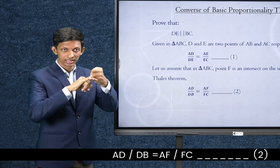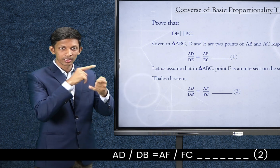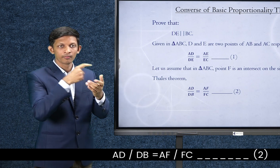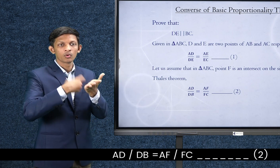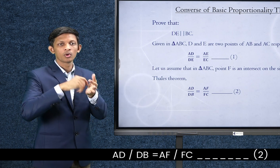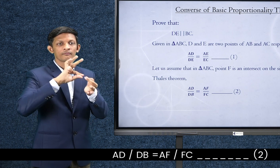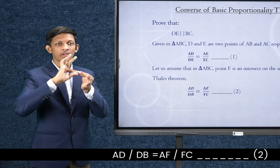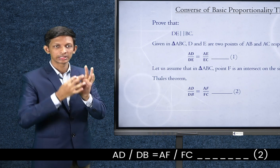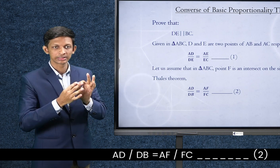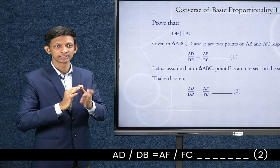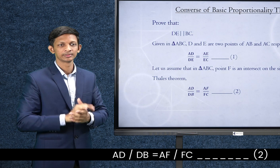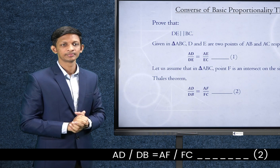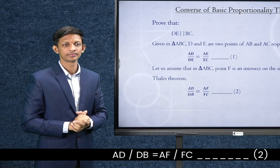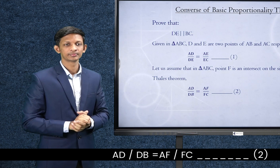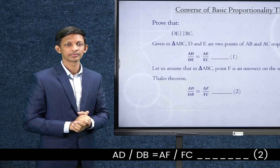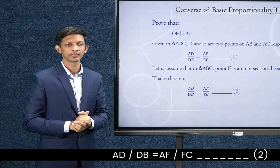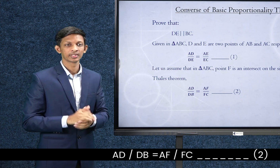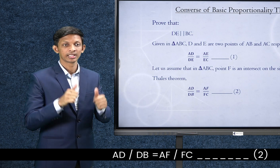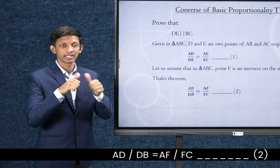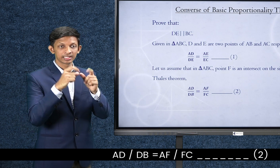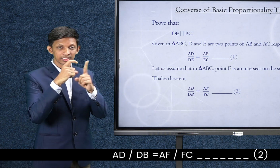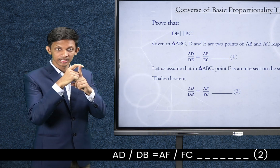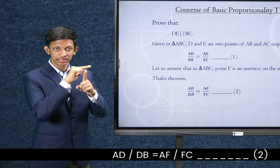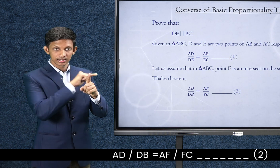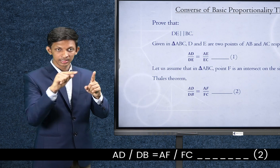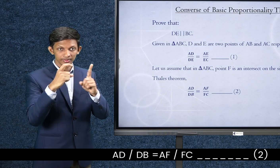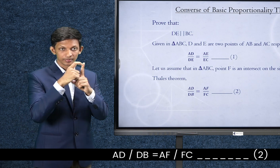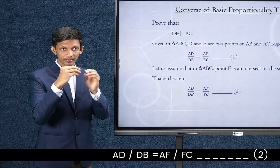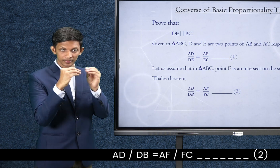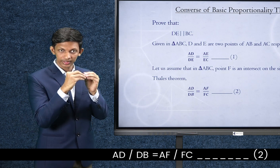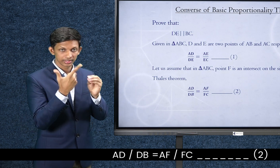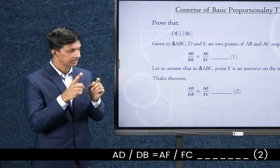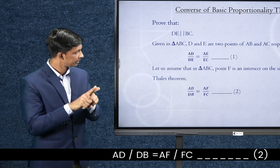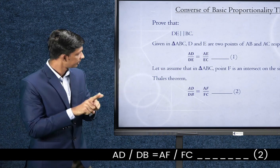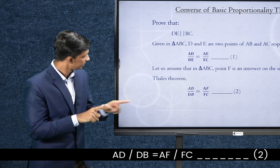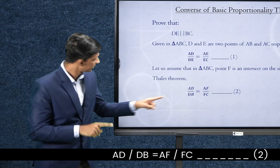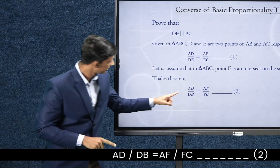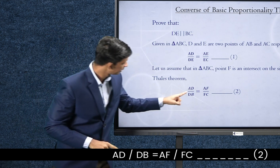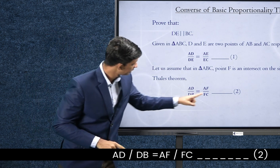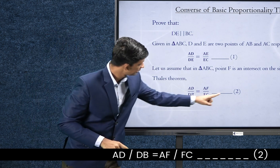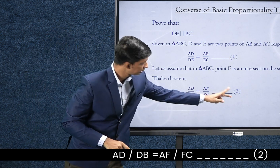AD by DB is equal to AF by FC. Consider it as equation 2.